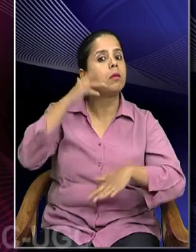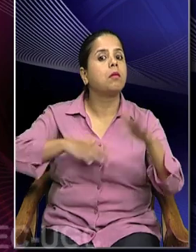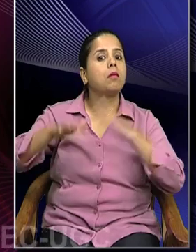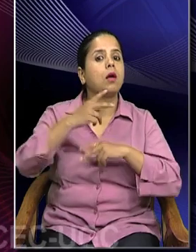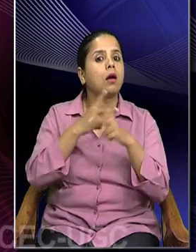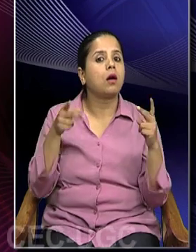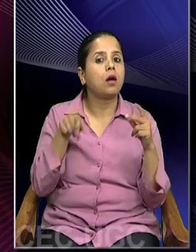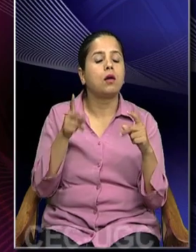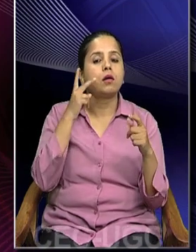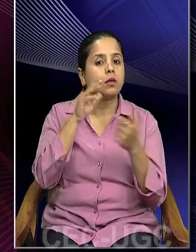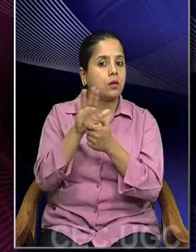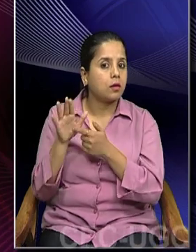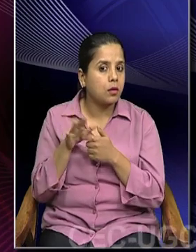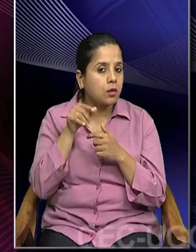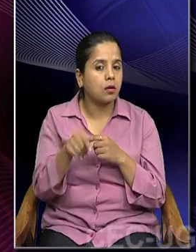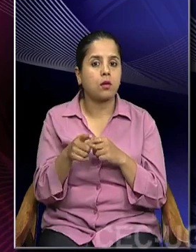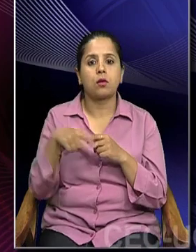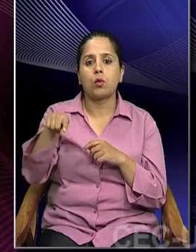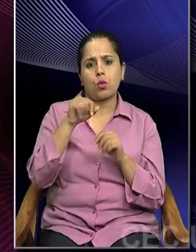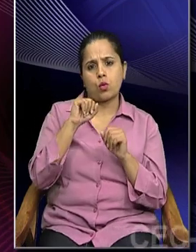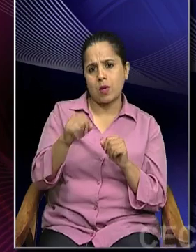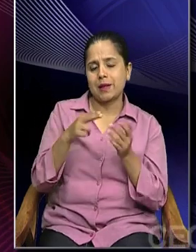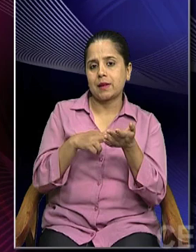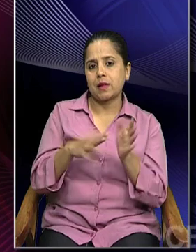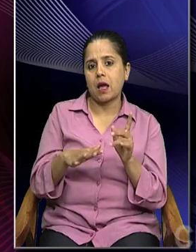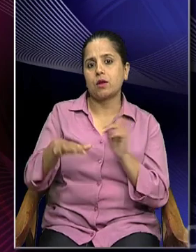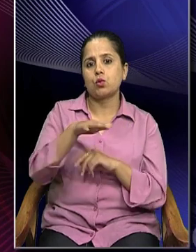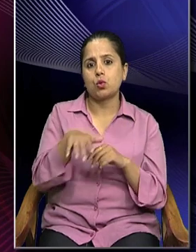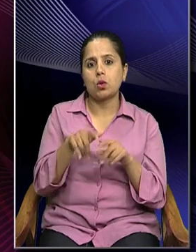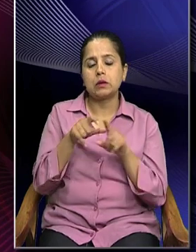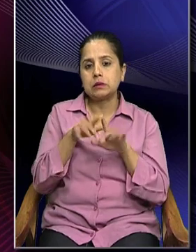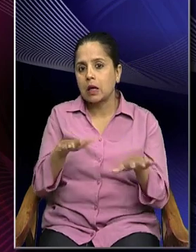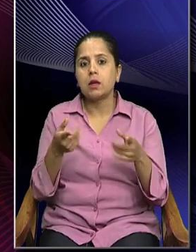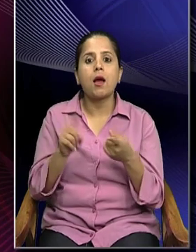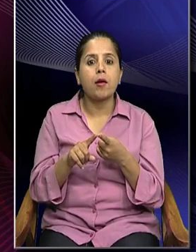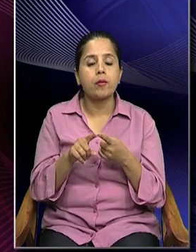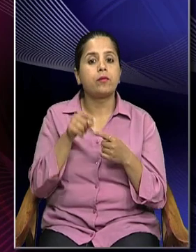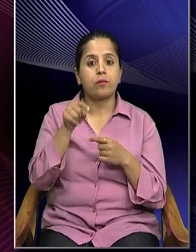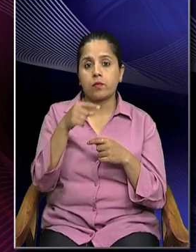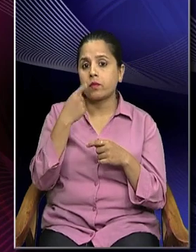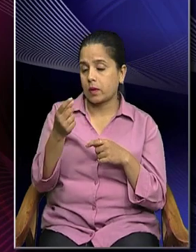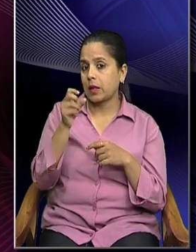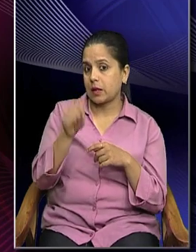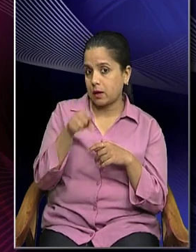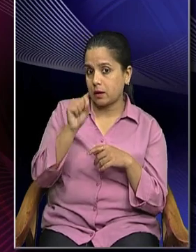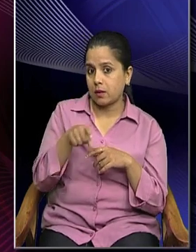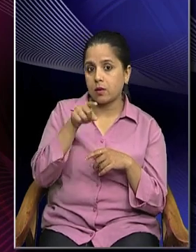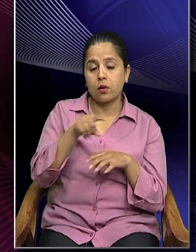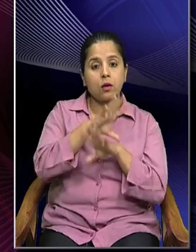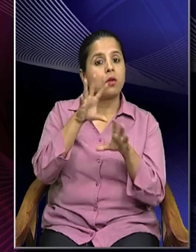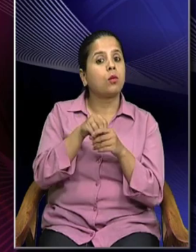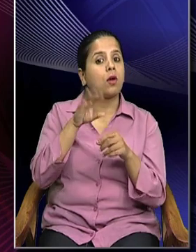to conquer that natural disaster. So, this is definitely a part